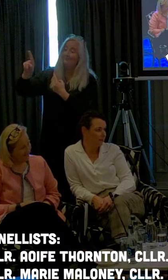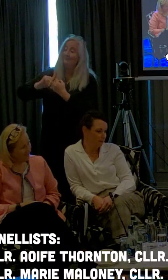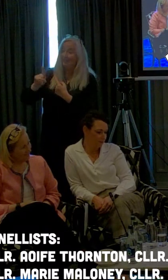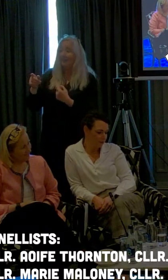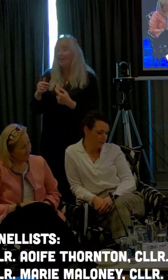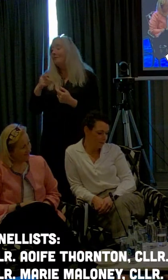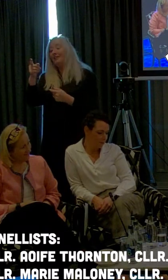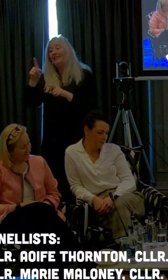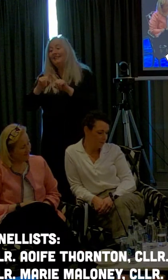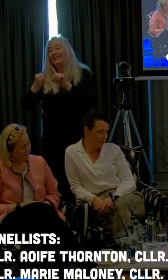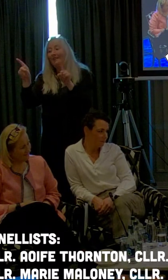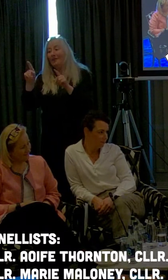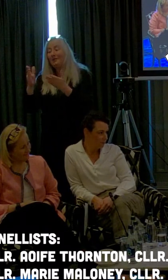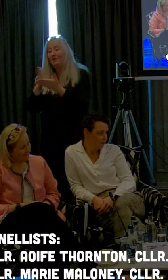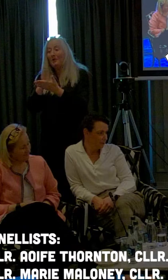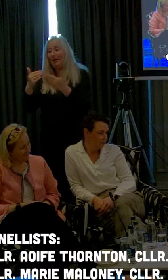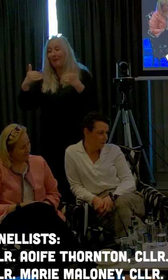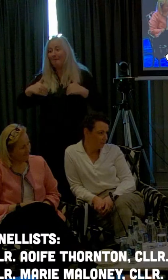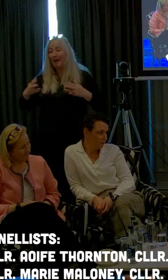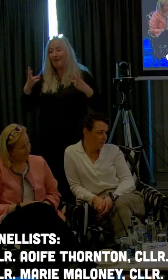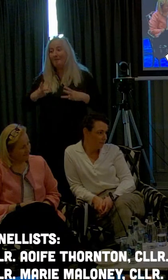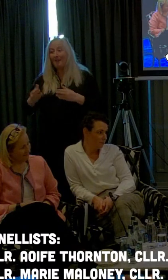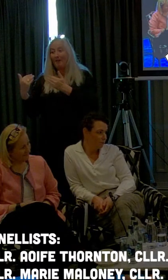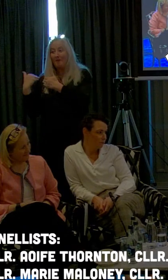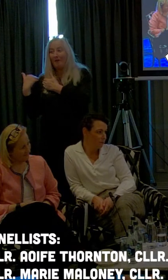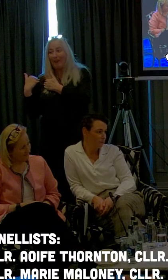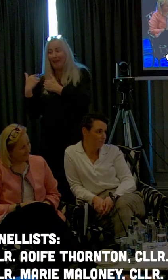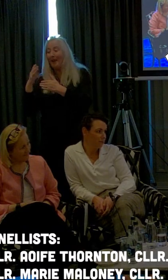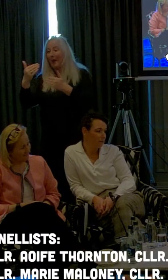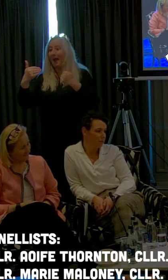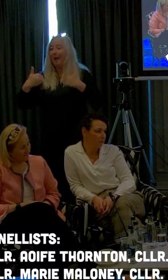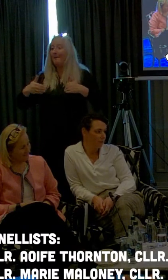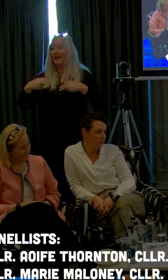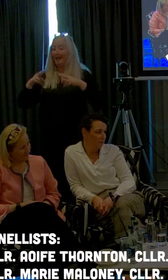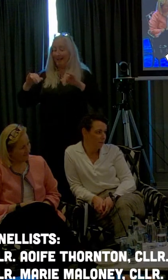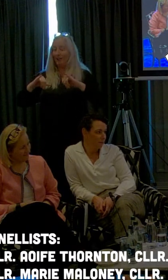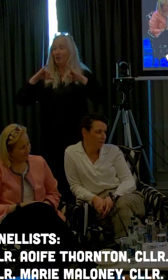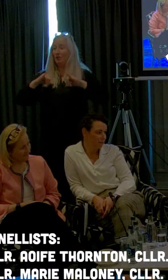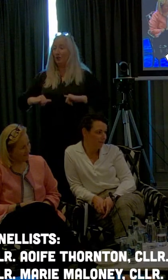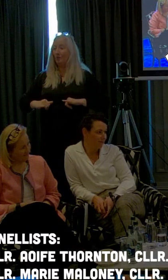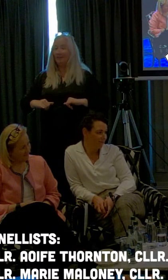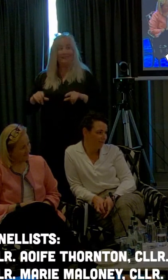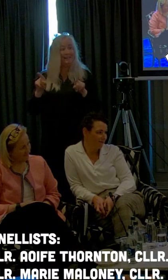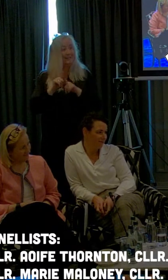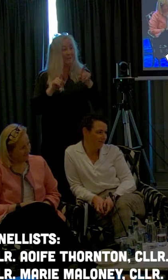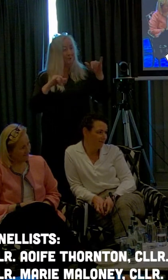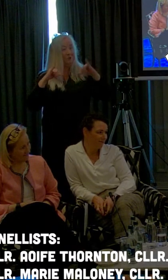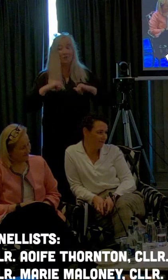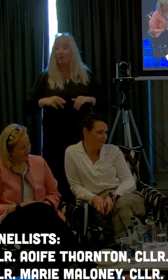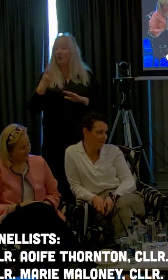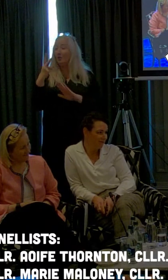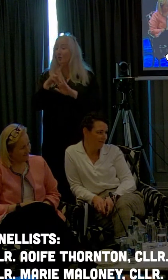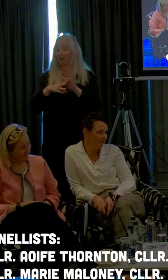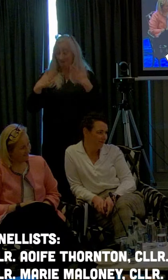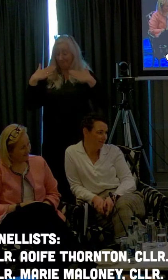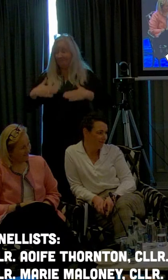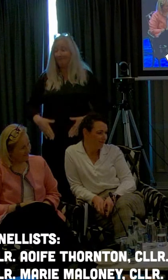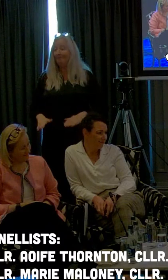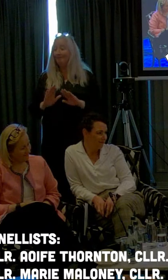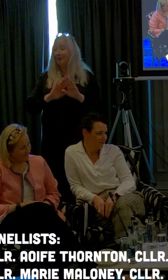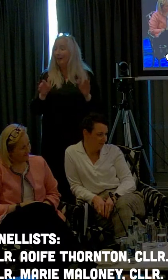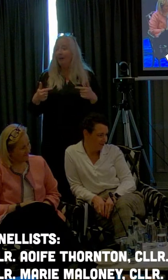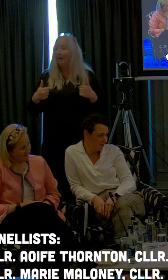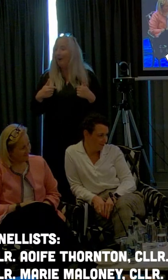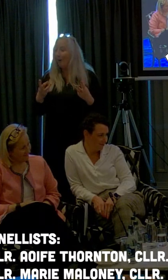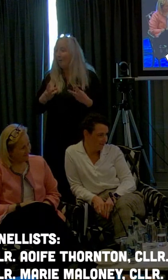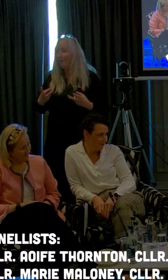female in these roles is, a man can wear a suit, and he can wear it 52 weeks of the year and nobody blinks an eye at it, like. But we